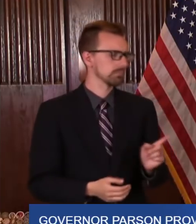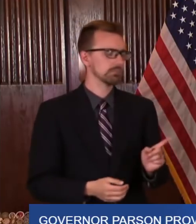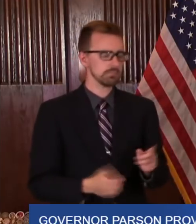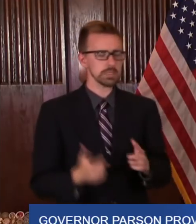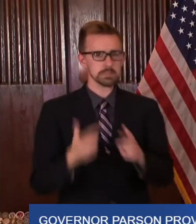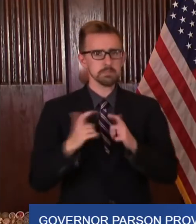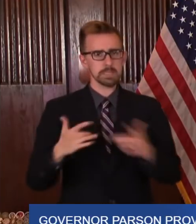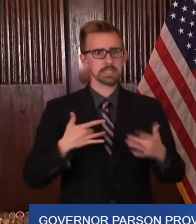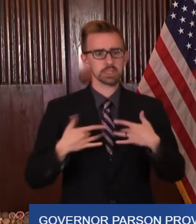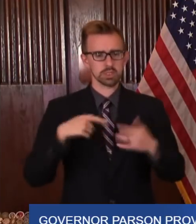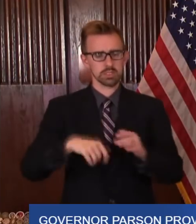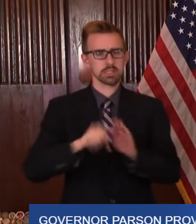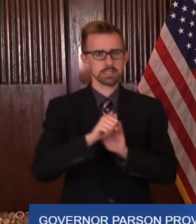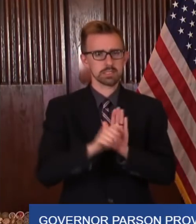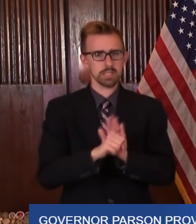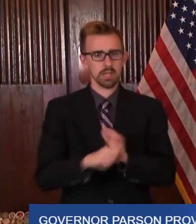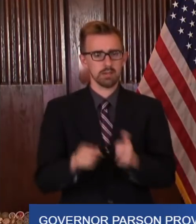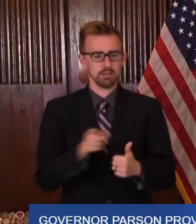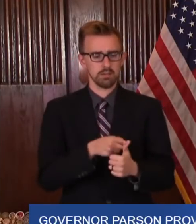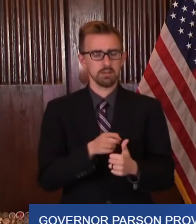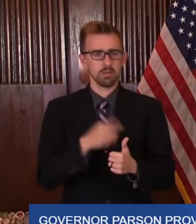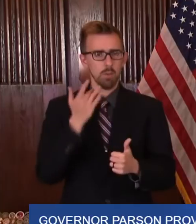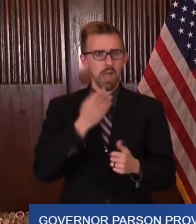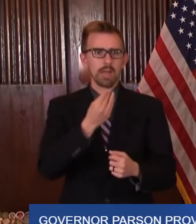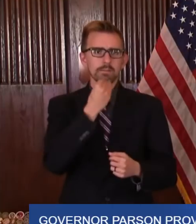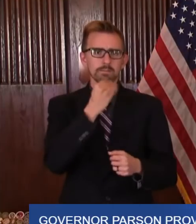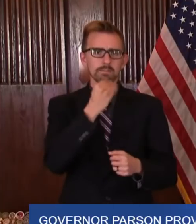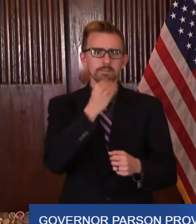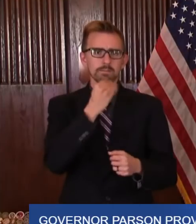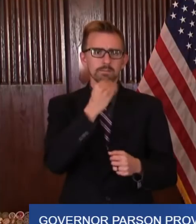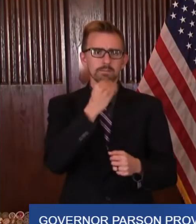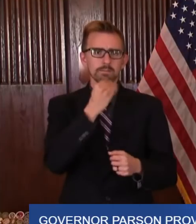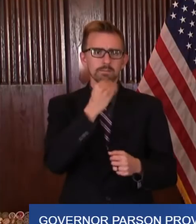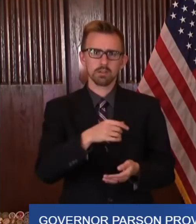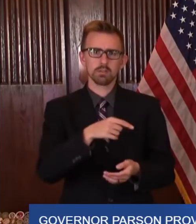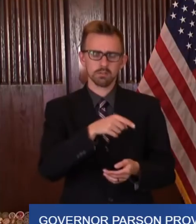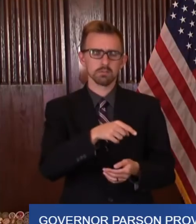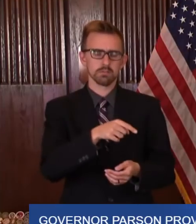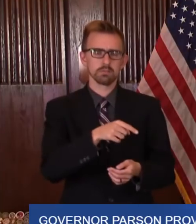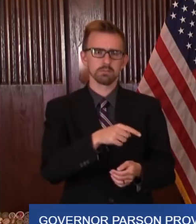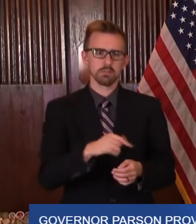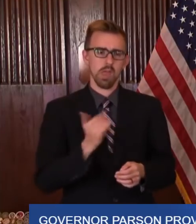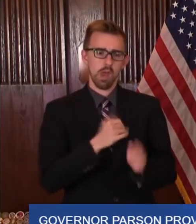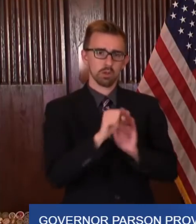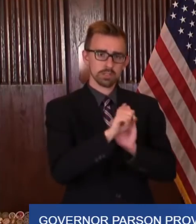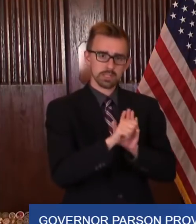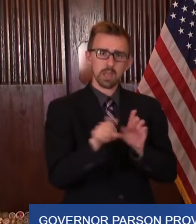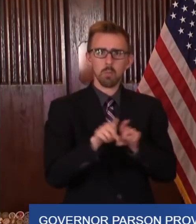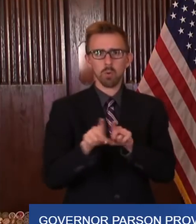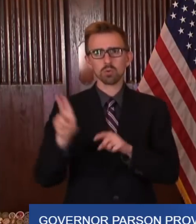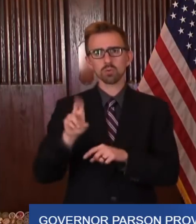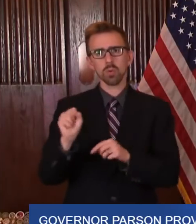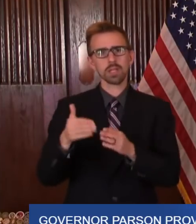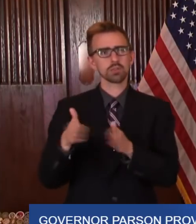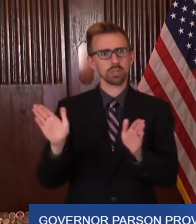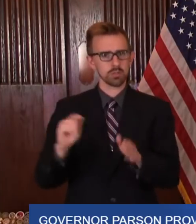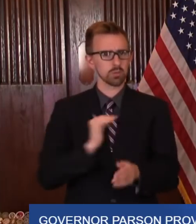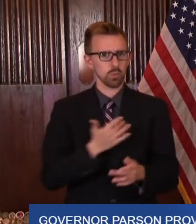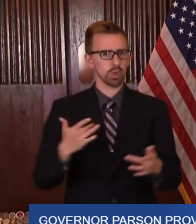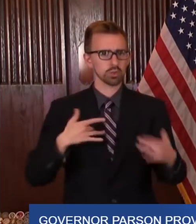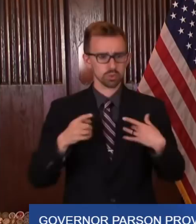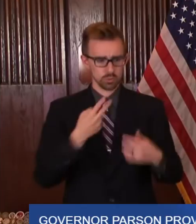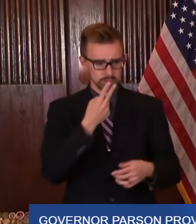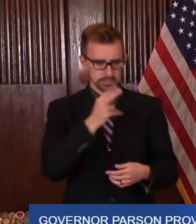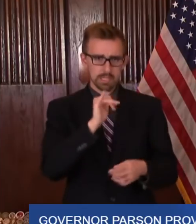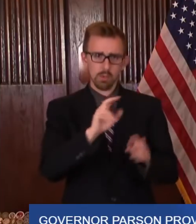huge concern of the state here. One, because it has to do with the food supply chain of not only our state but our country. So we're very concerned anytime we're